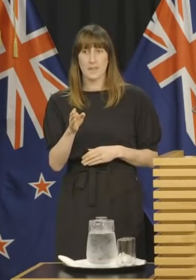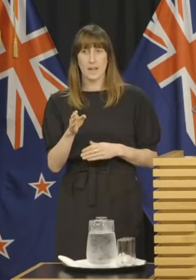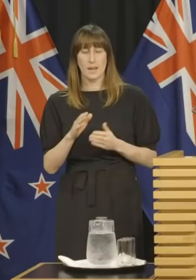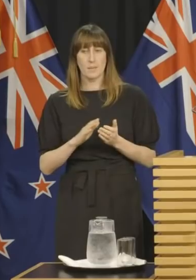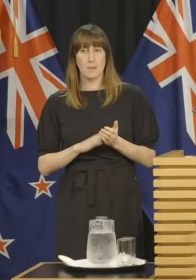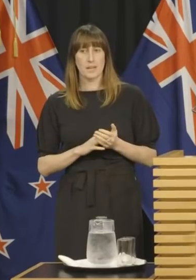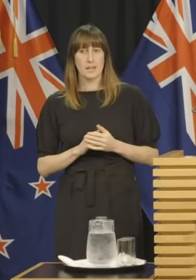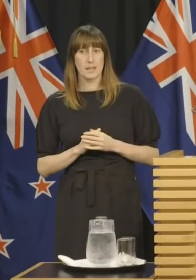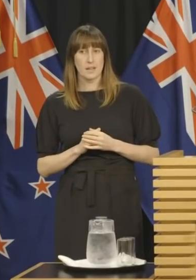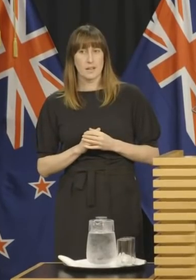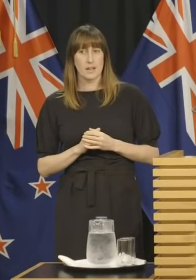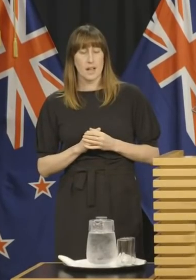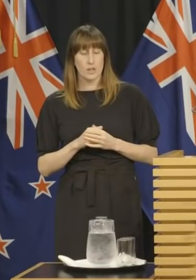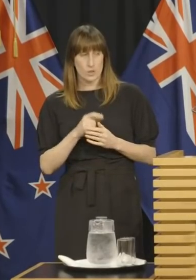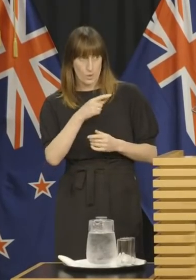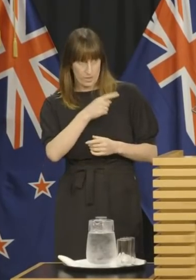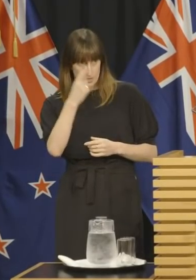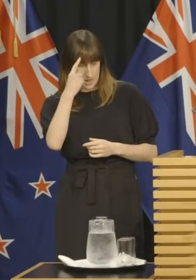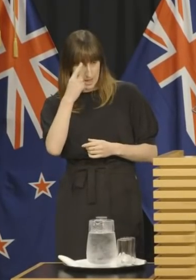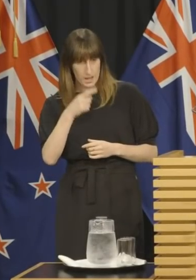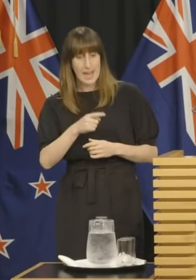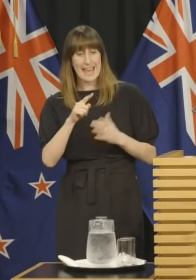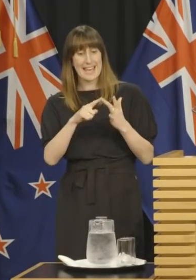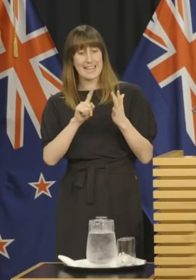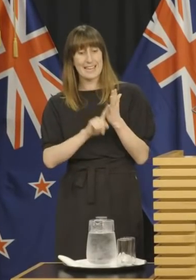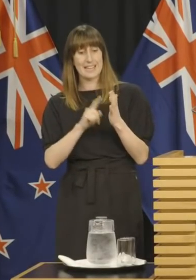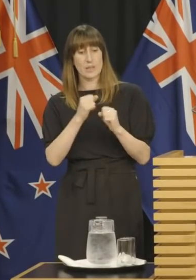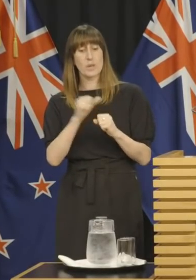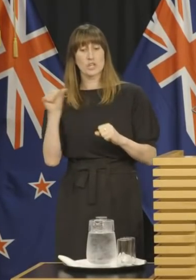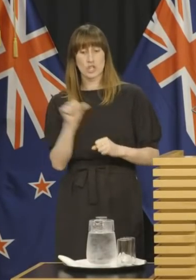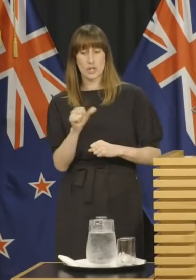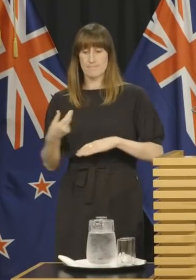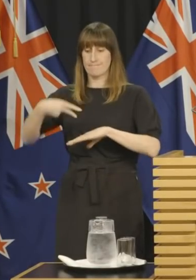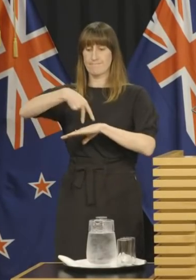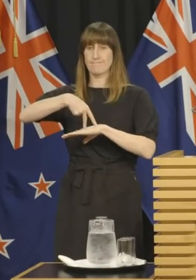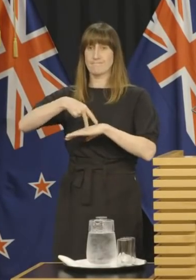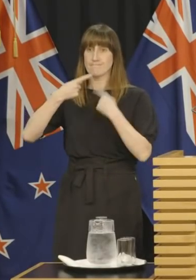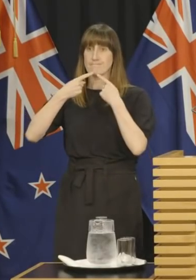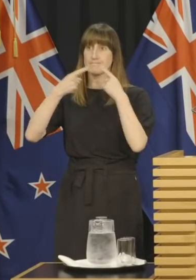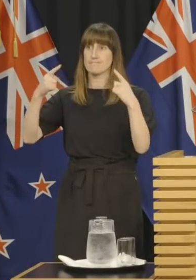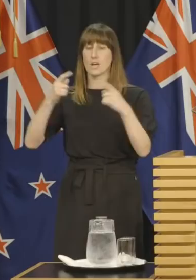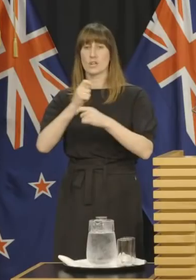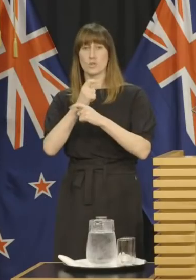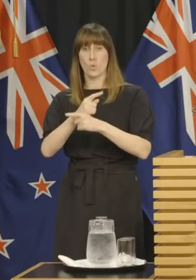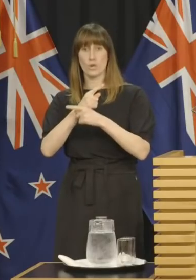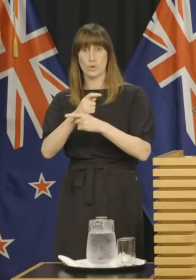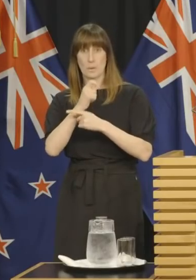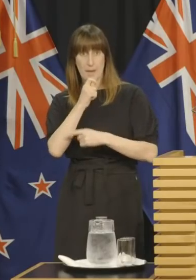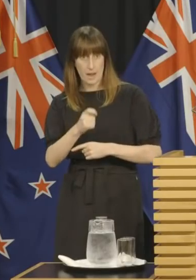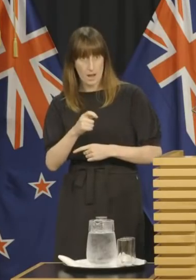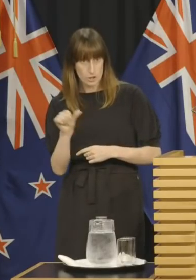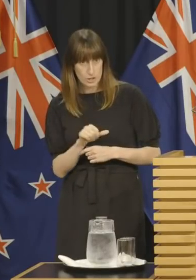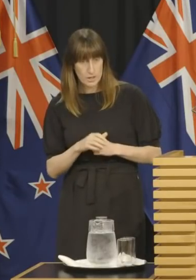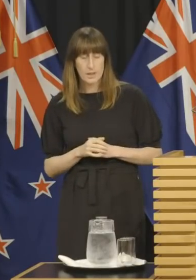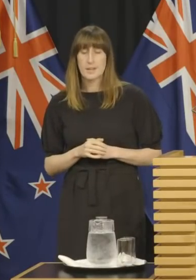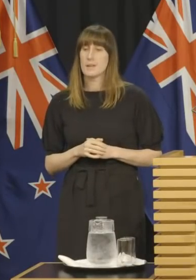an explanation from him? Look, he will be providing an explanation. He will be doing that in written form.